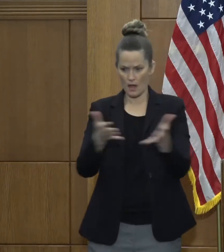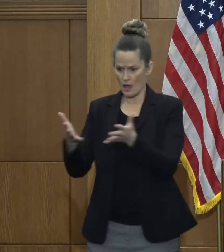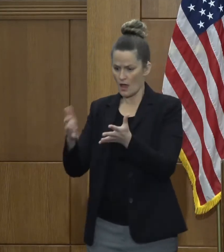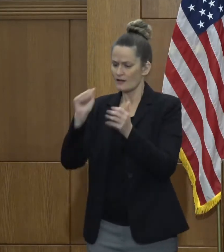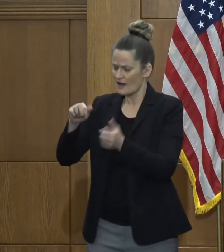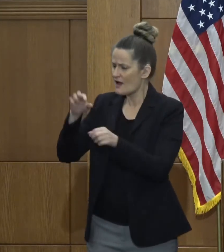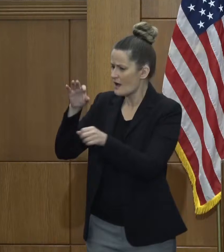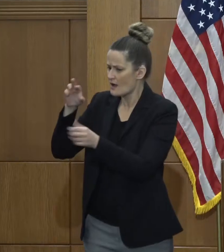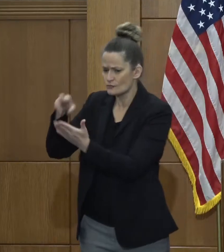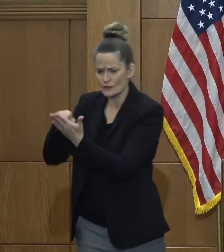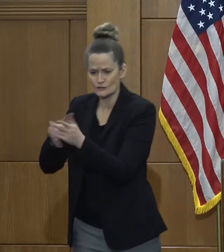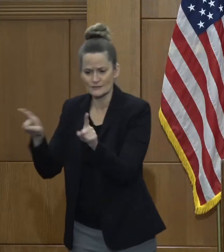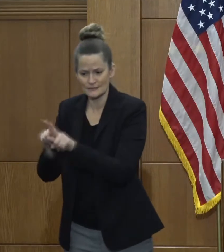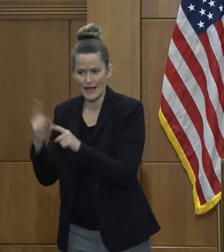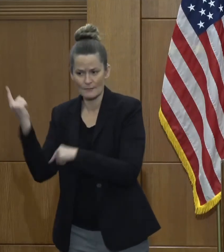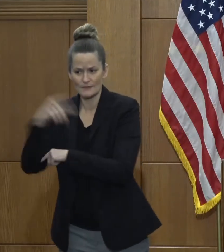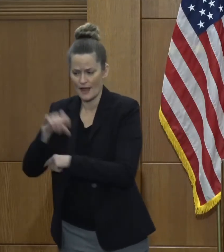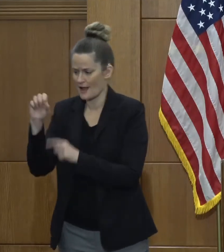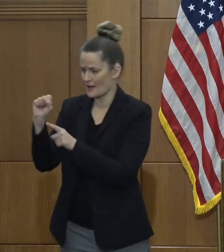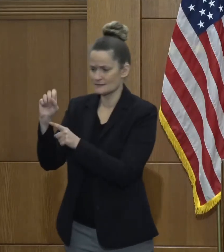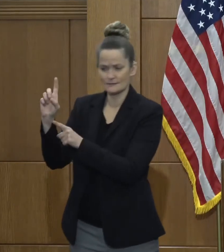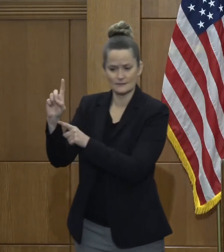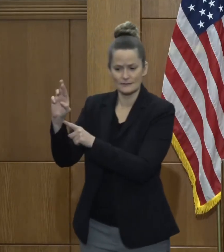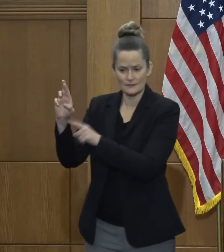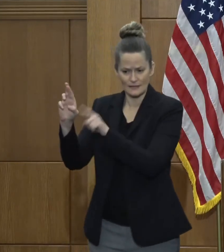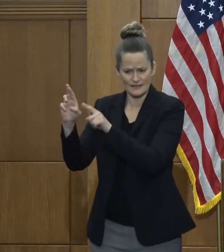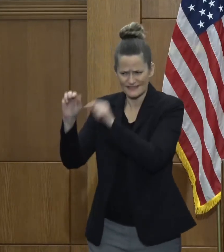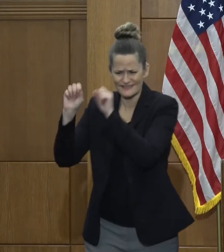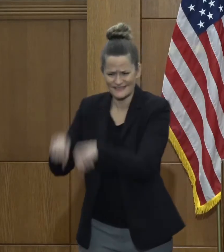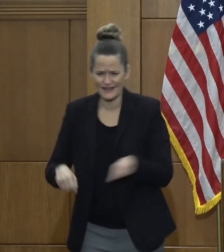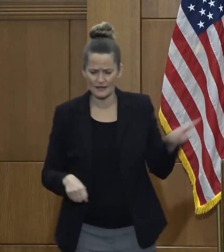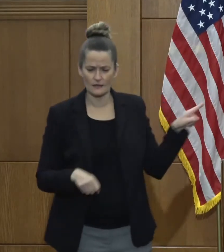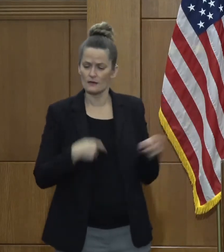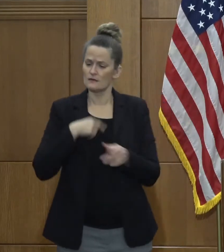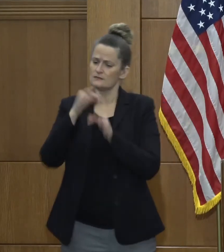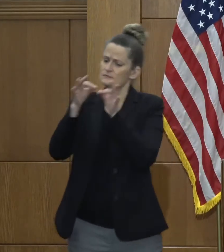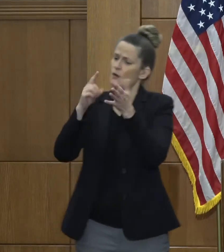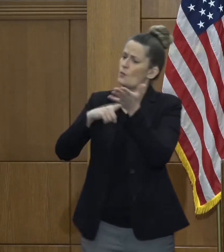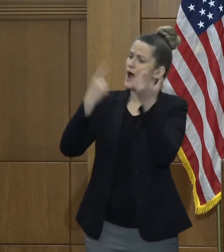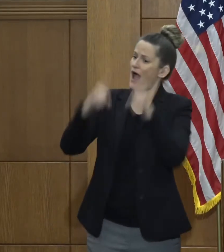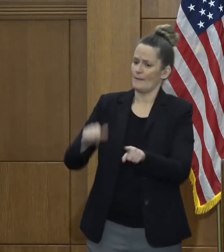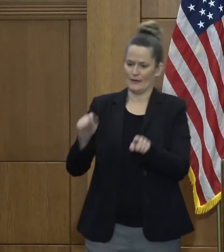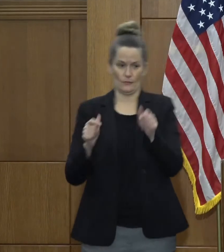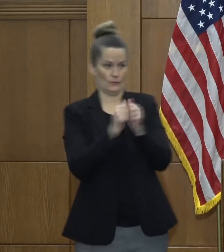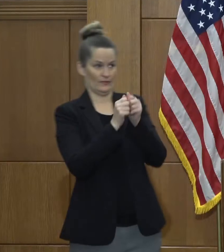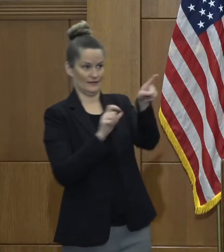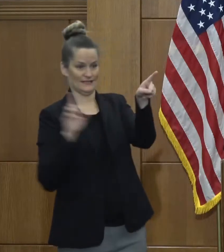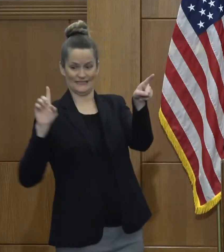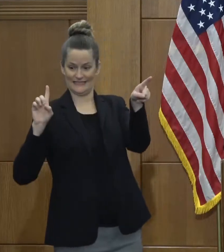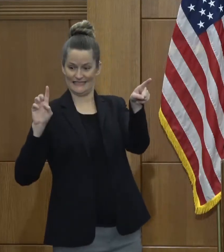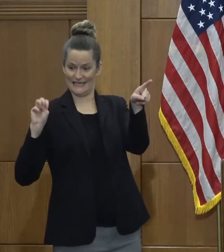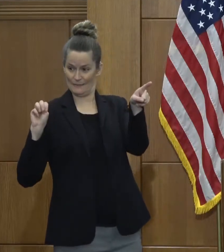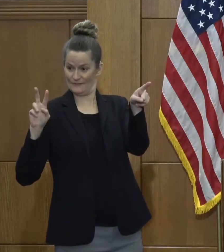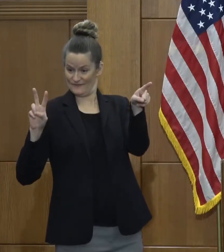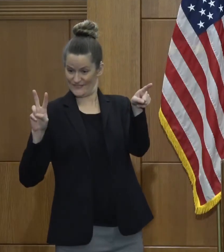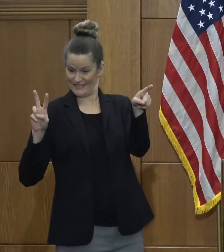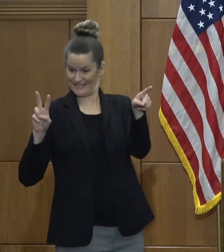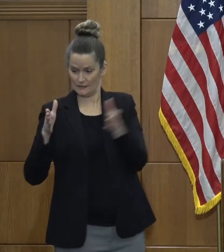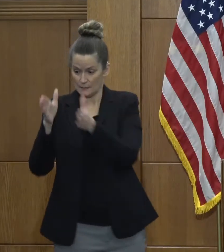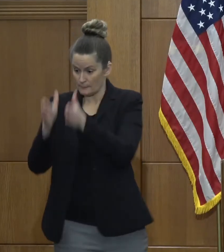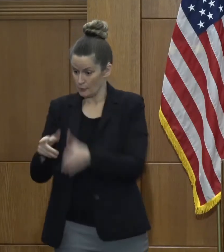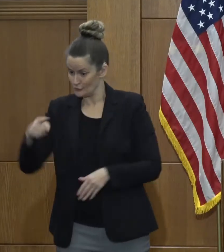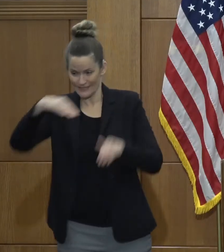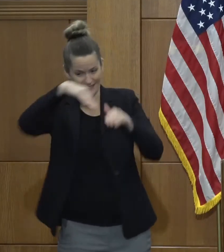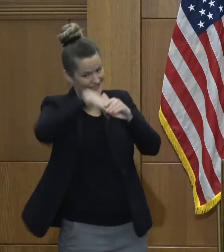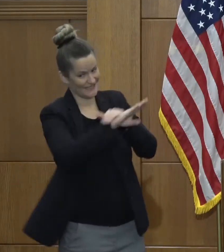To explain the process of what happens at the DMV, an individual walks into the DMV as part of their transaction. They self-declare